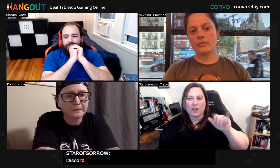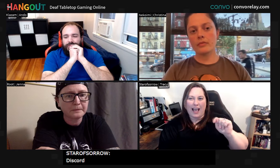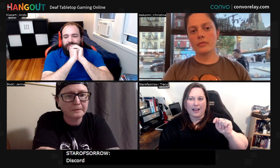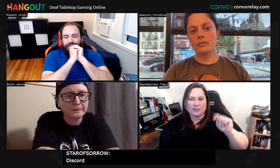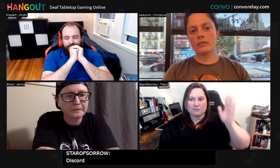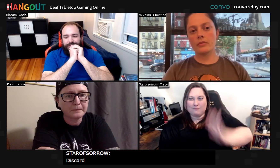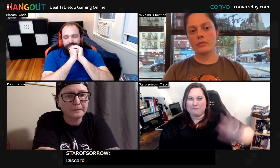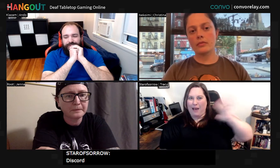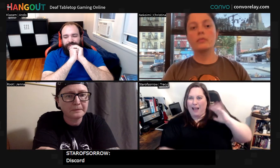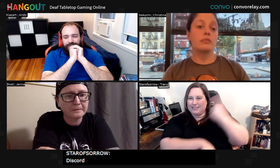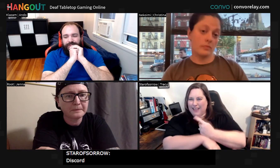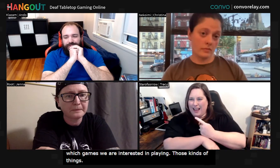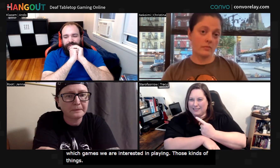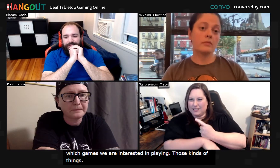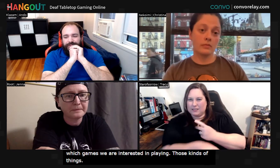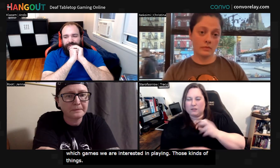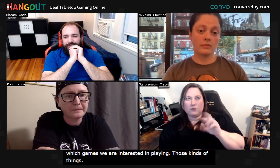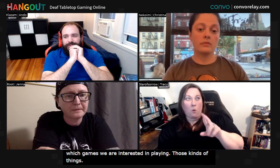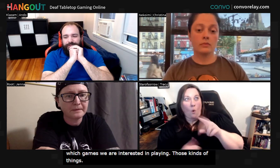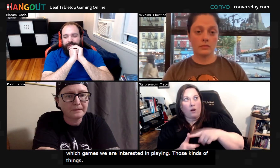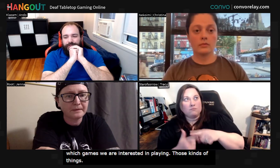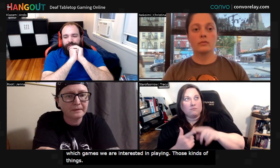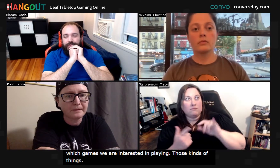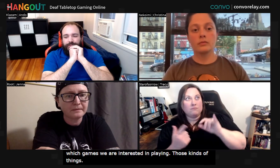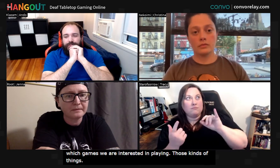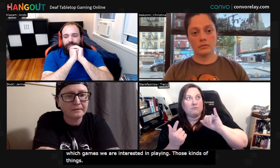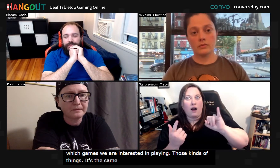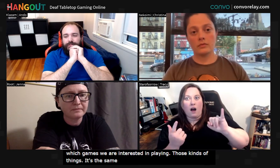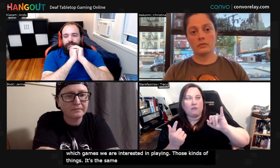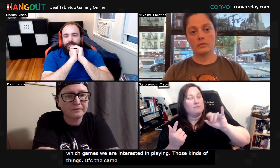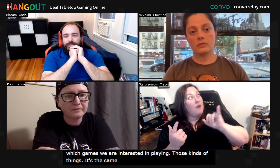as AOL chat back in the day, or even